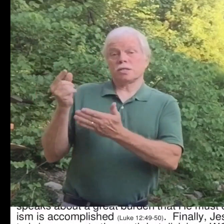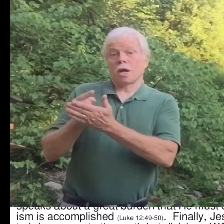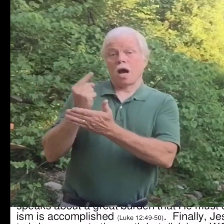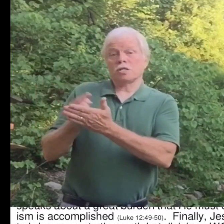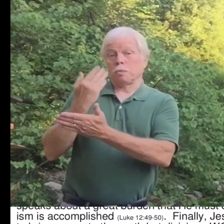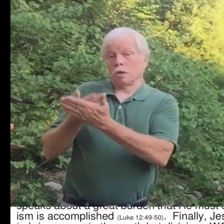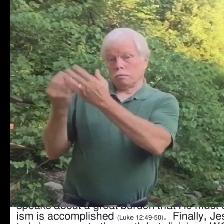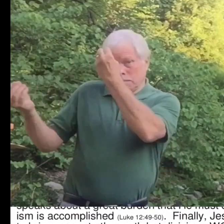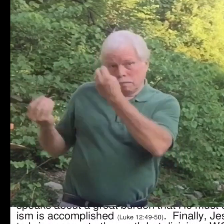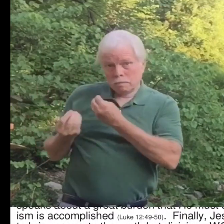Jesus' gospel